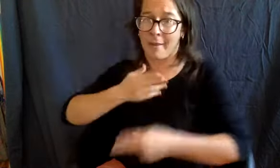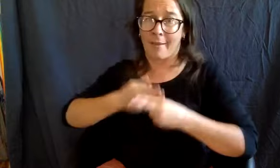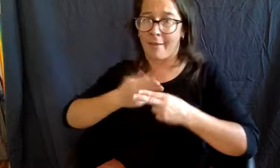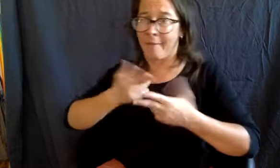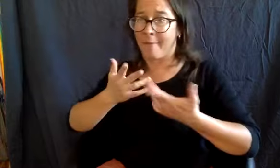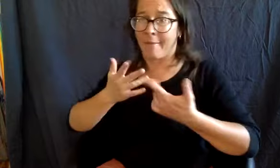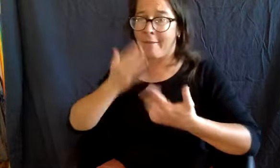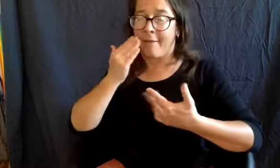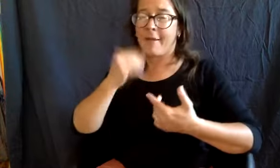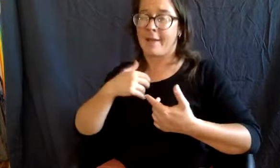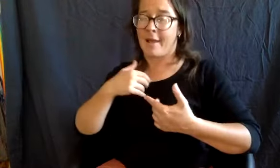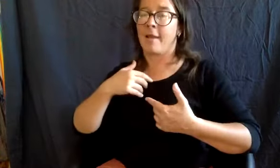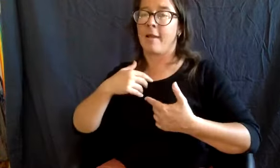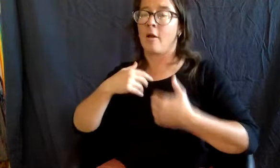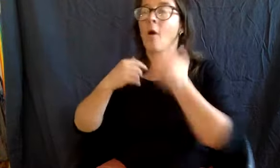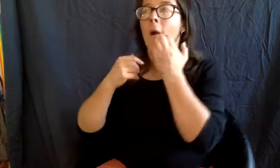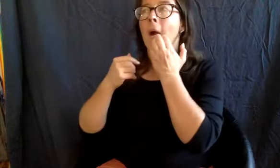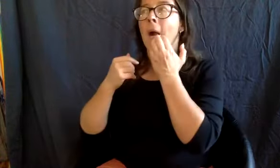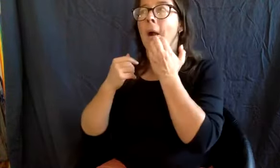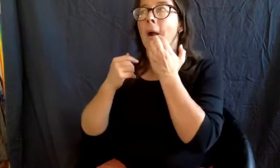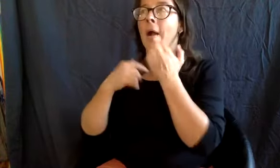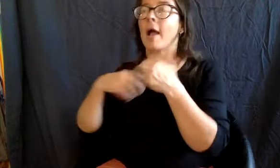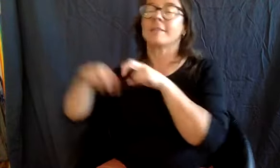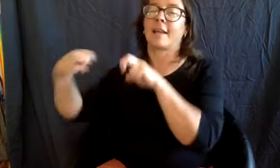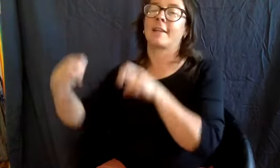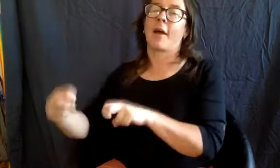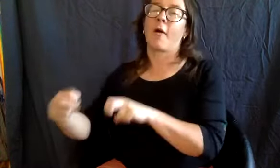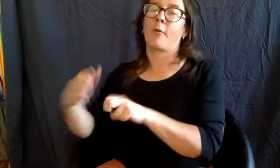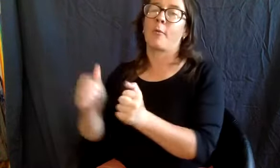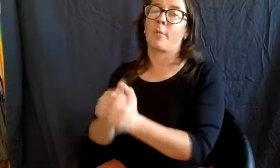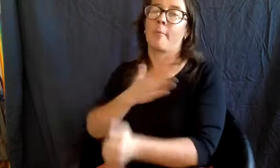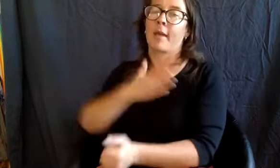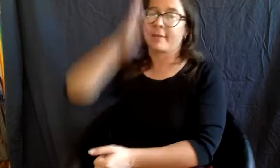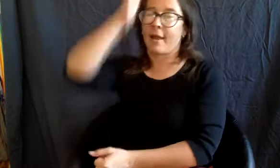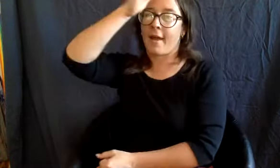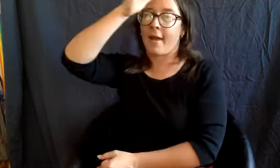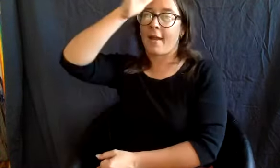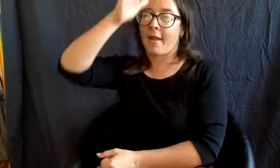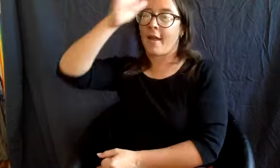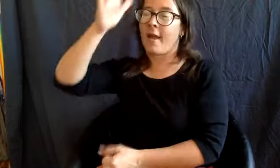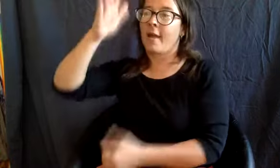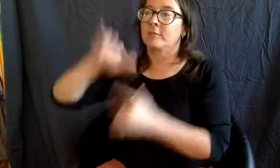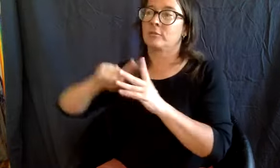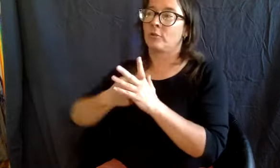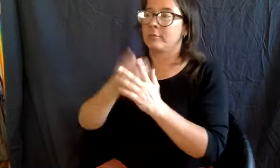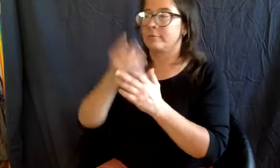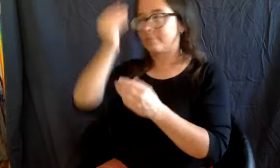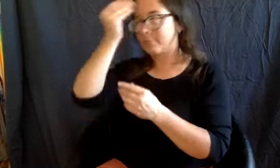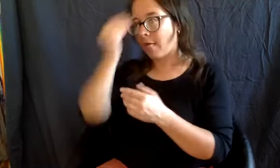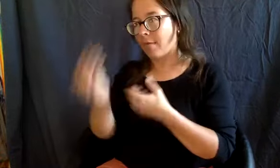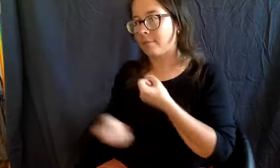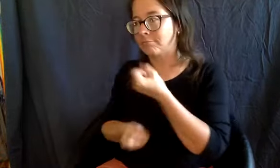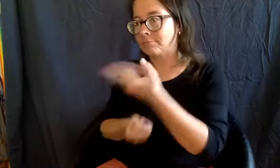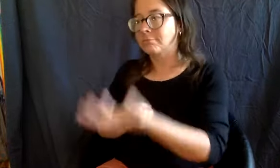He said, when do you want to talk? I said, right now. And he said, come on over. I remember that drive over to his house was one of the longest drives of my life. It's only about